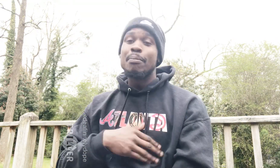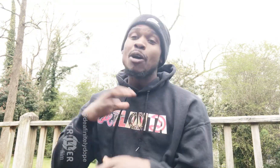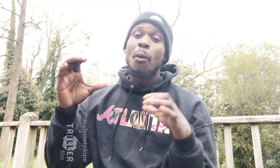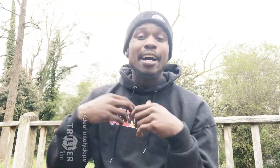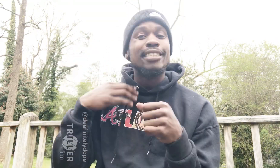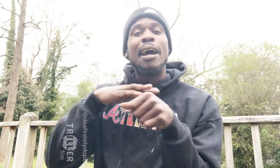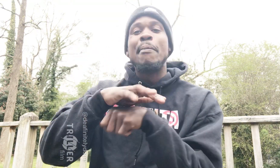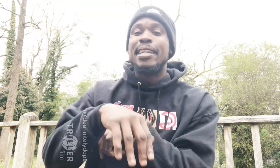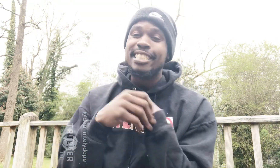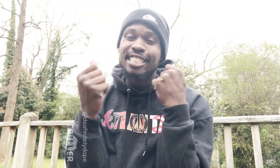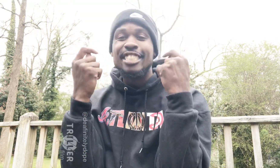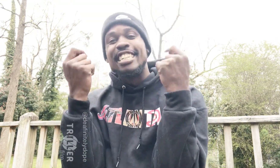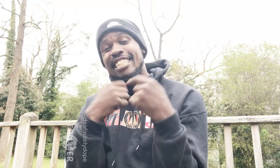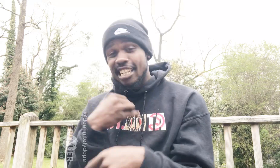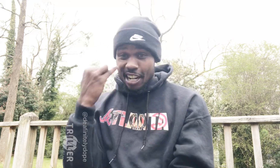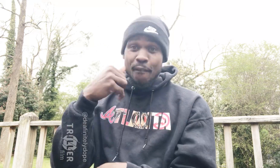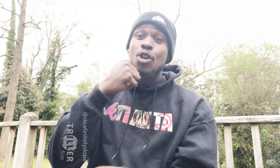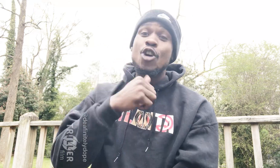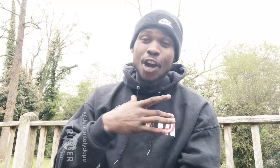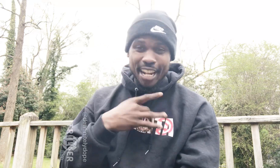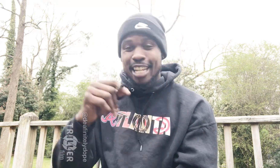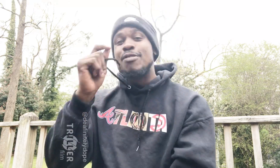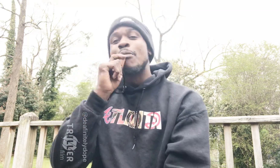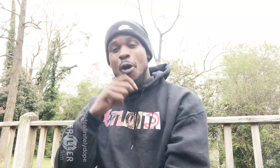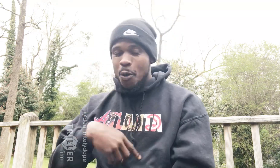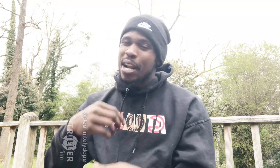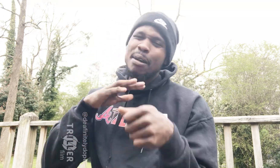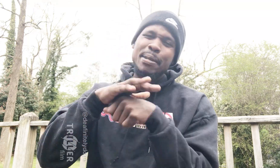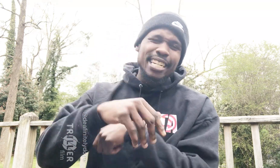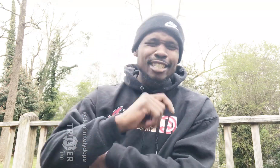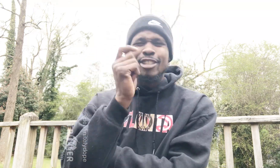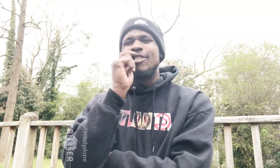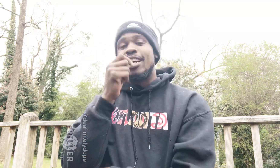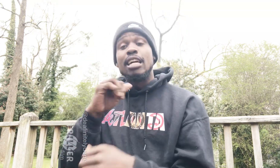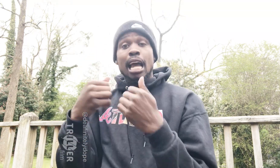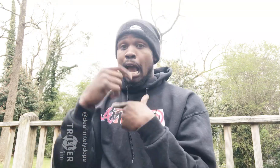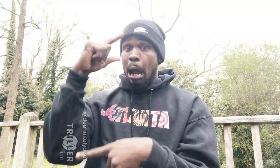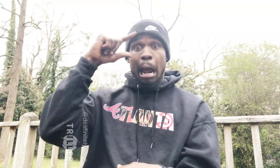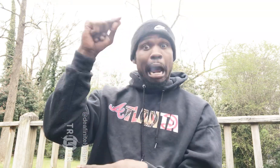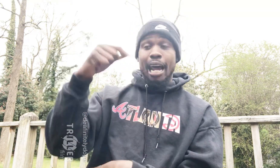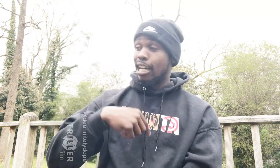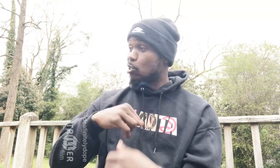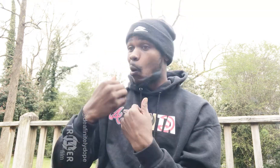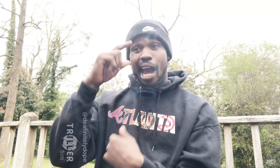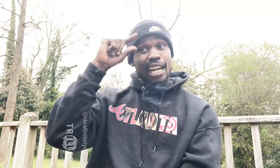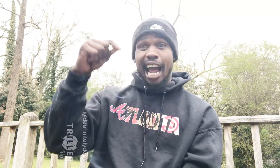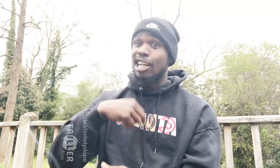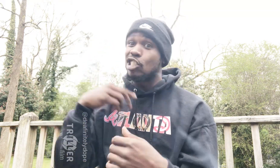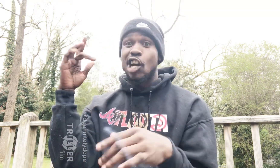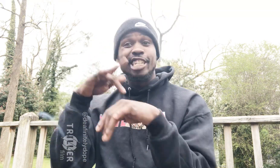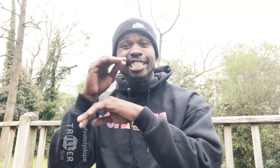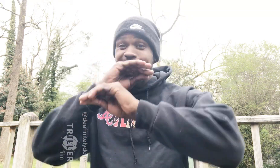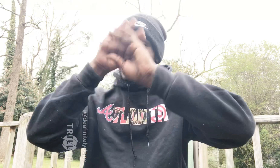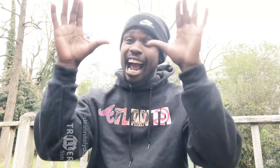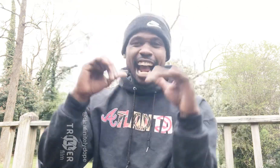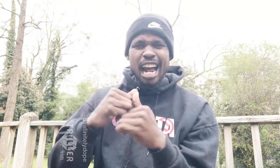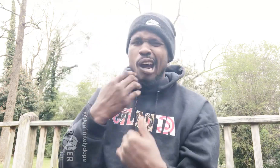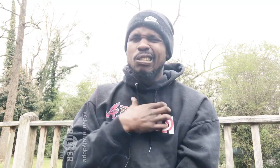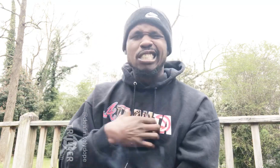squad stack plenty of G's. And if your girl like to smoke, we got plenty of trees. How high? So high that I could touch the sky. How sick?